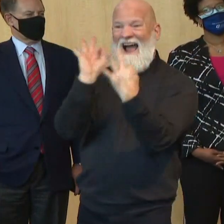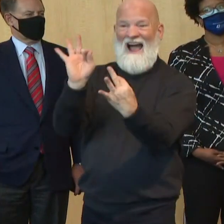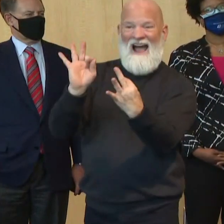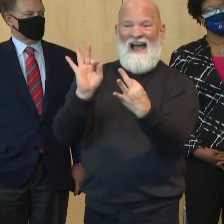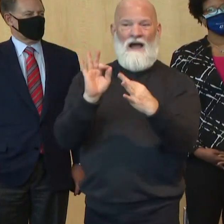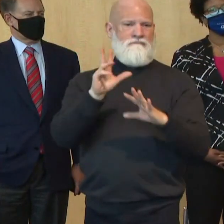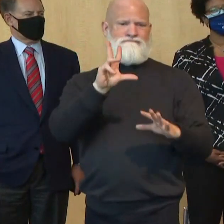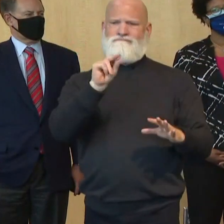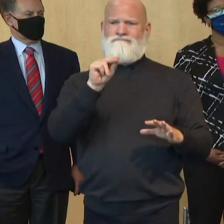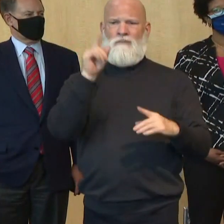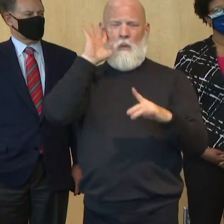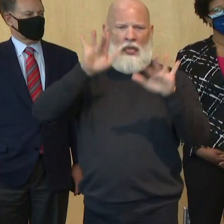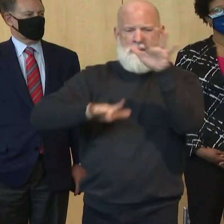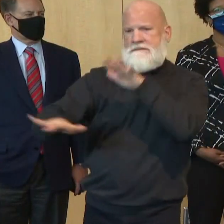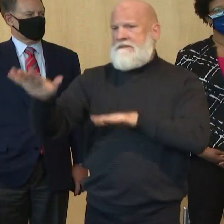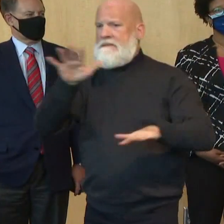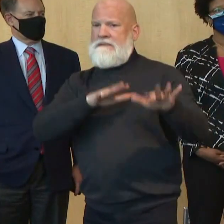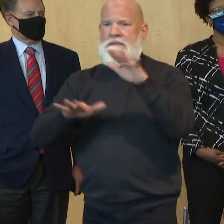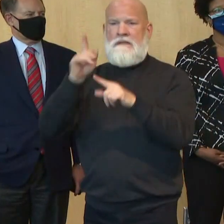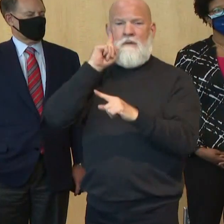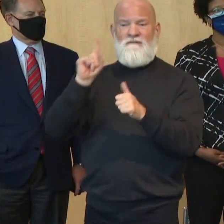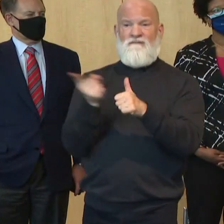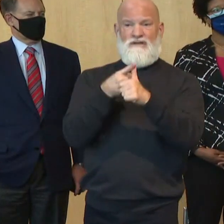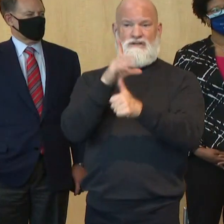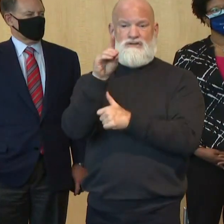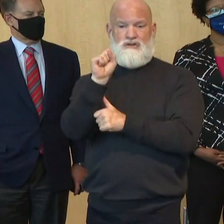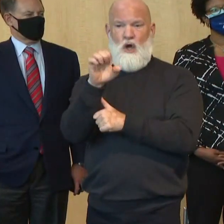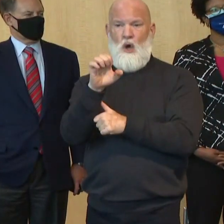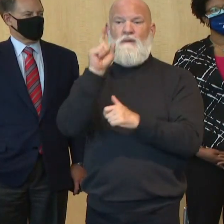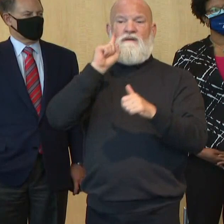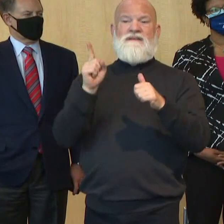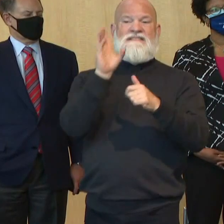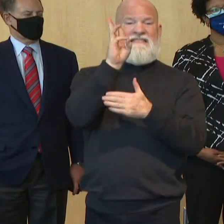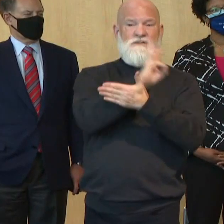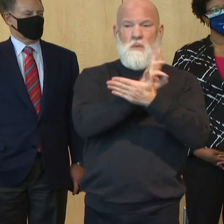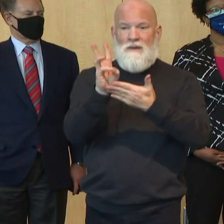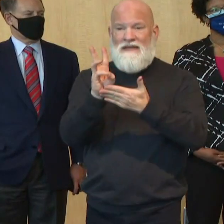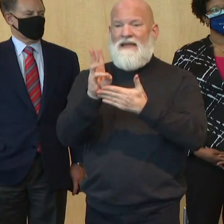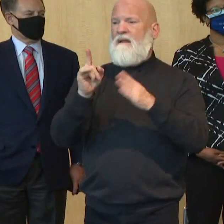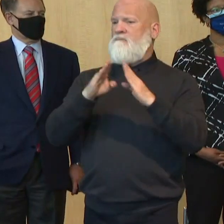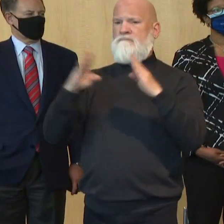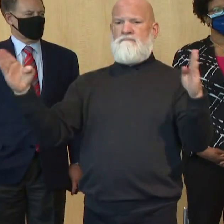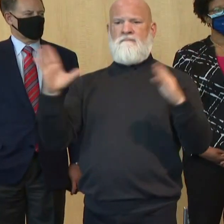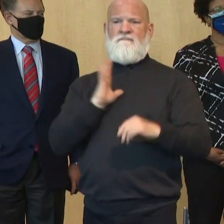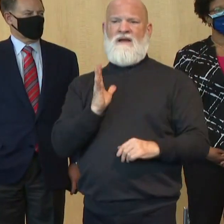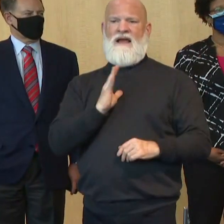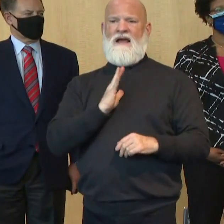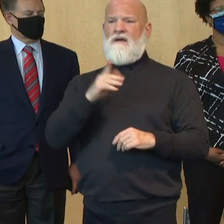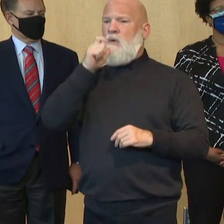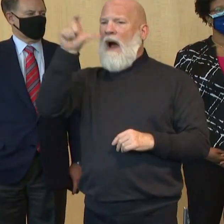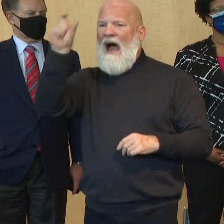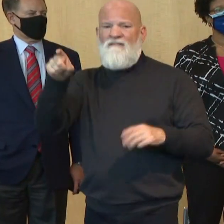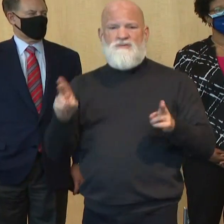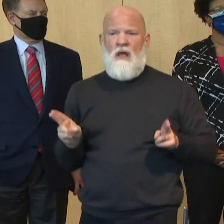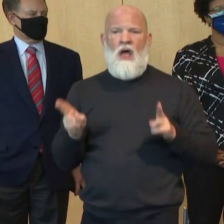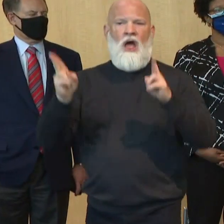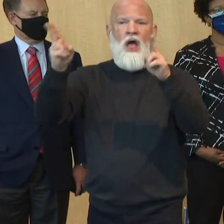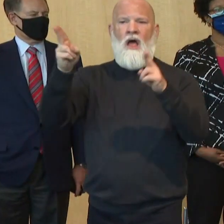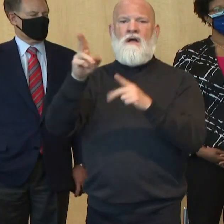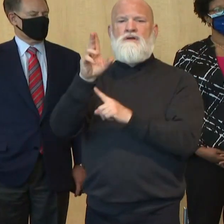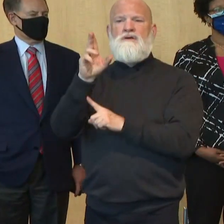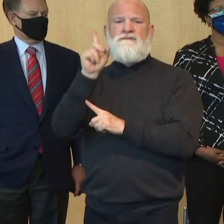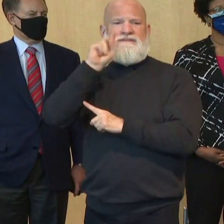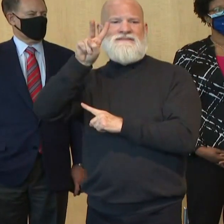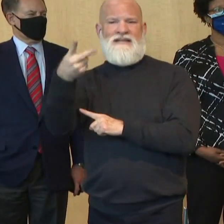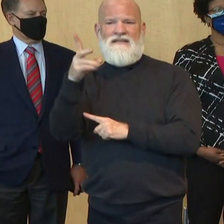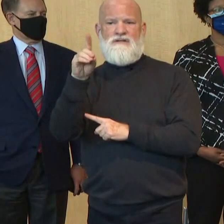second dose anytime within the 6 weeks of that time. So there's really no need to panic. We do know that there have been several private